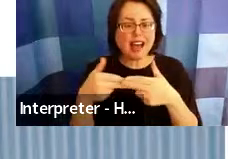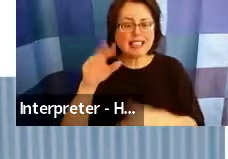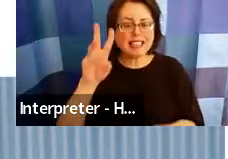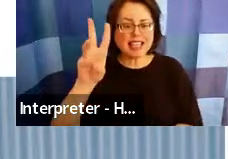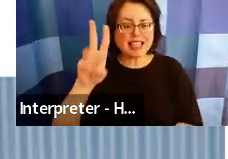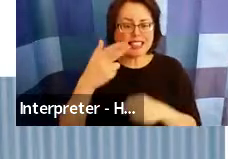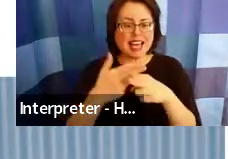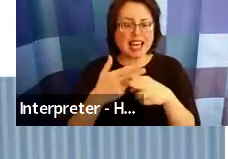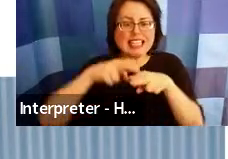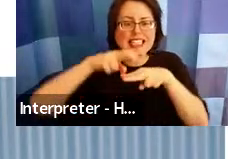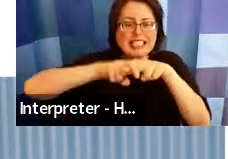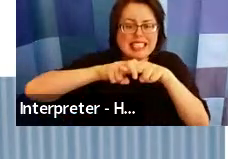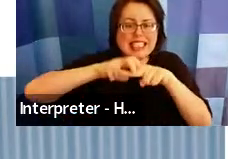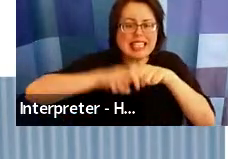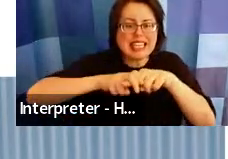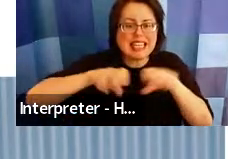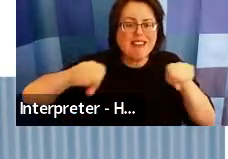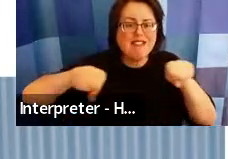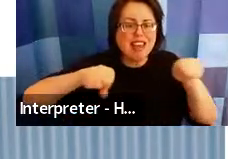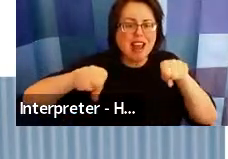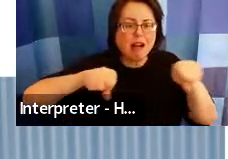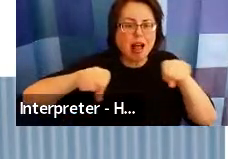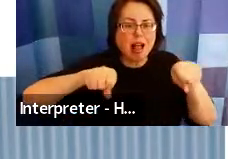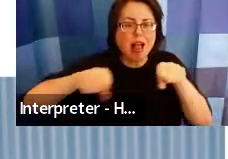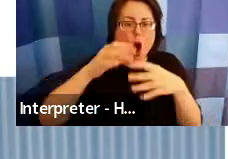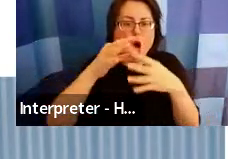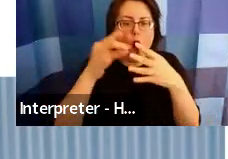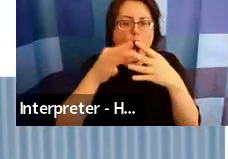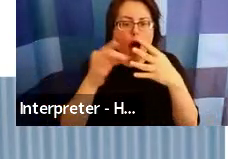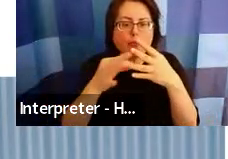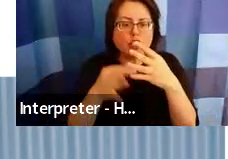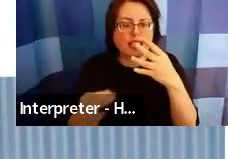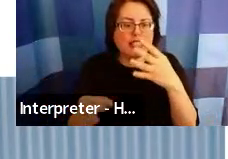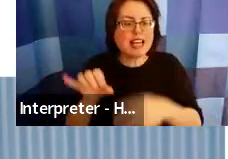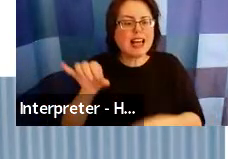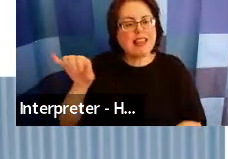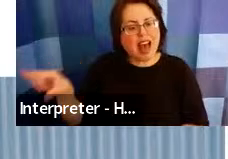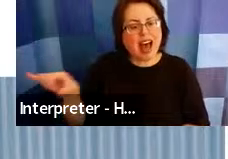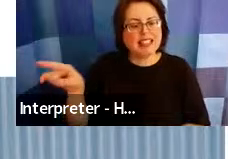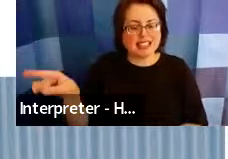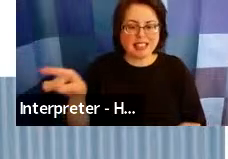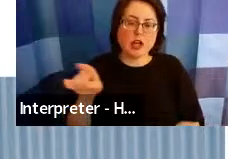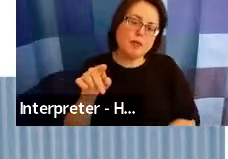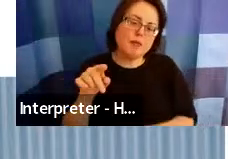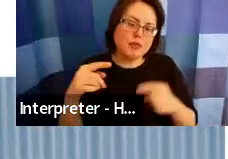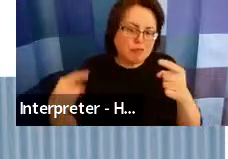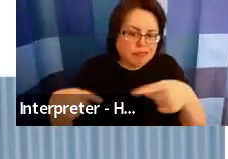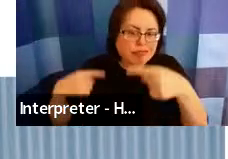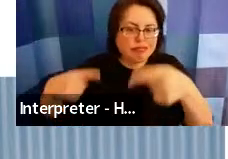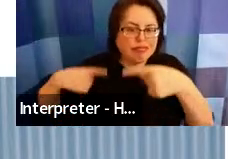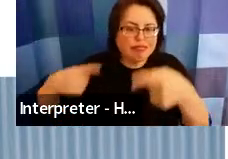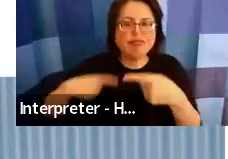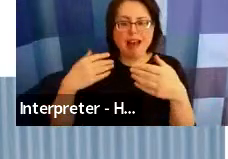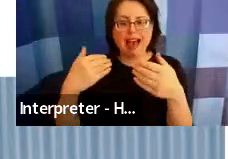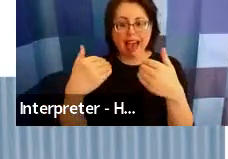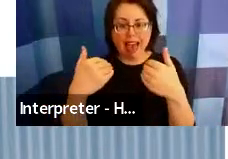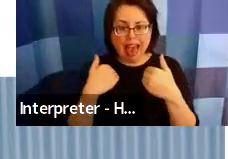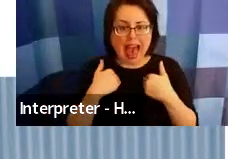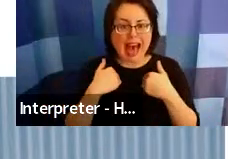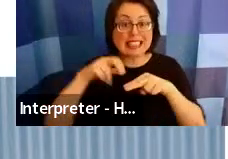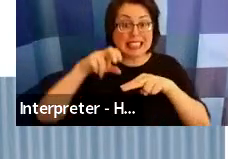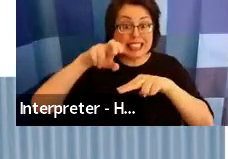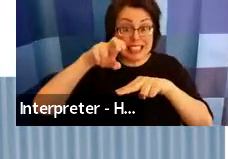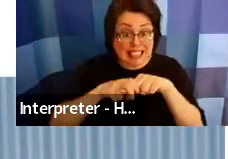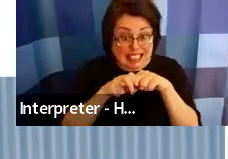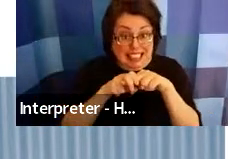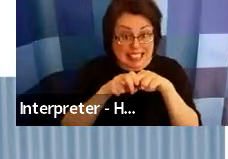Seated Vehicle Options. This slide has a picture of an orange Spin Max 2.3 model scooter equipped with a seat that enables the local operations team